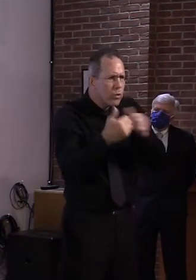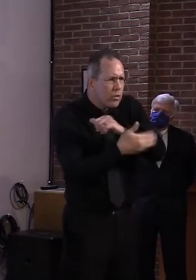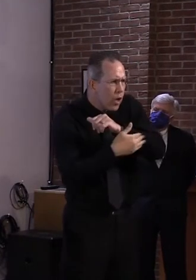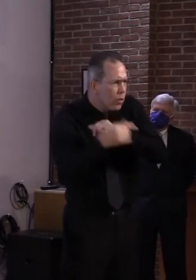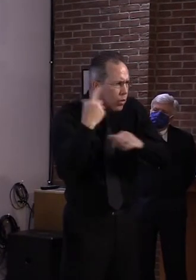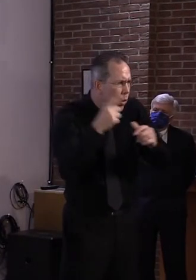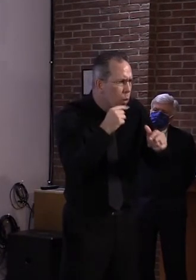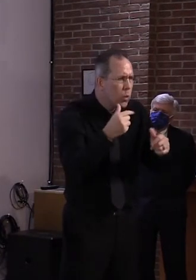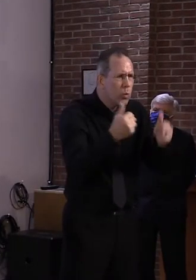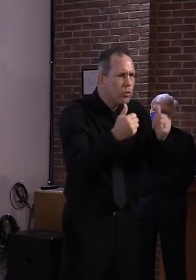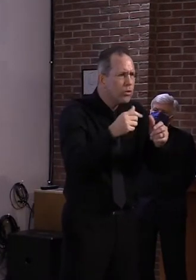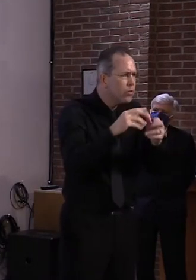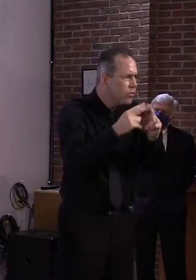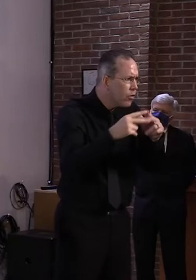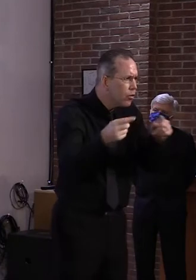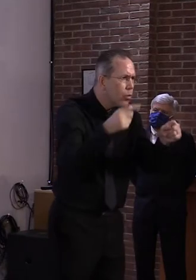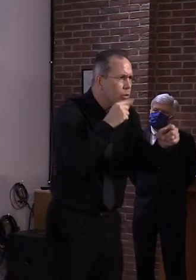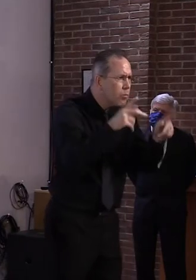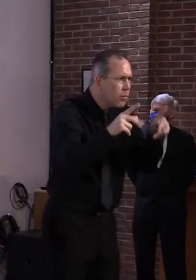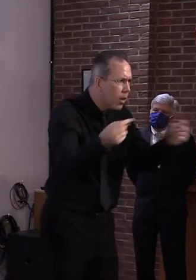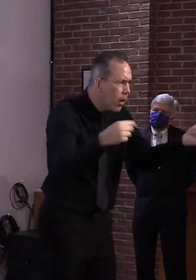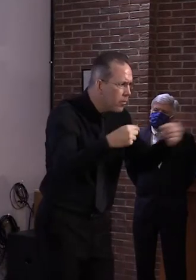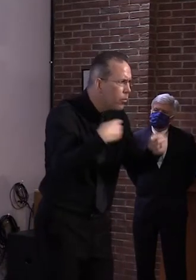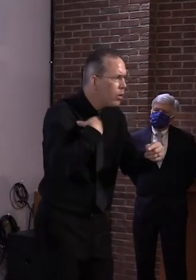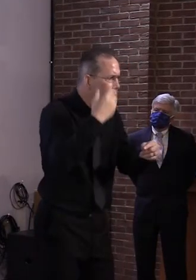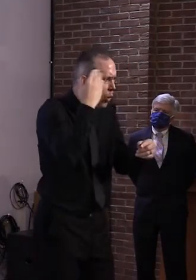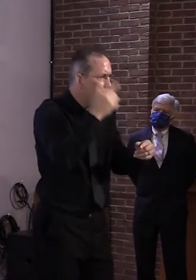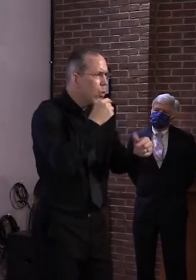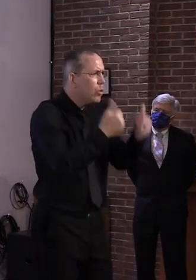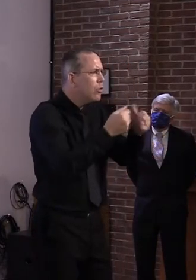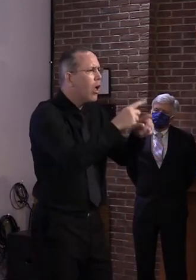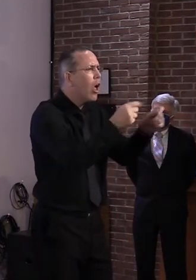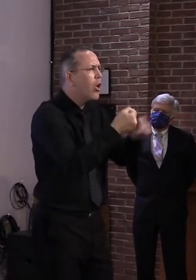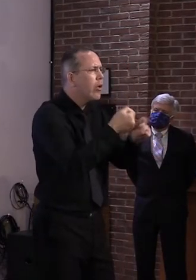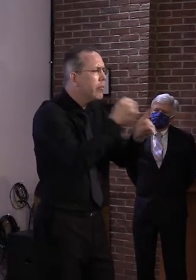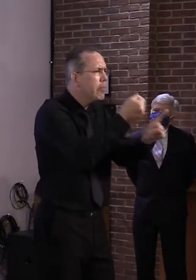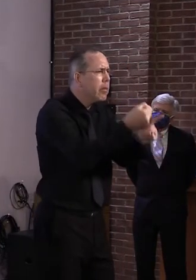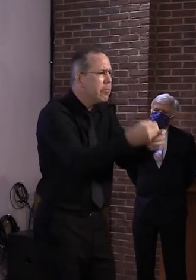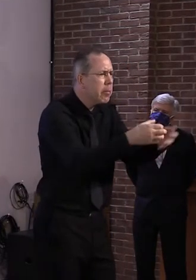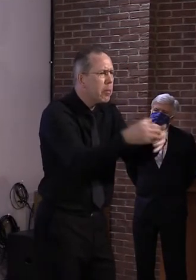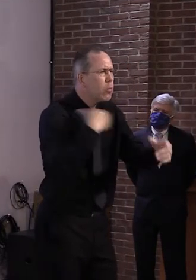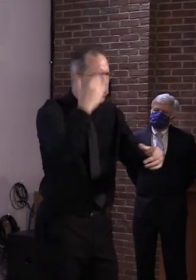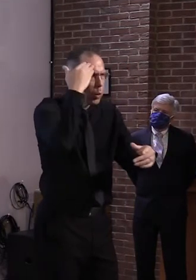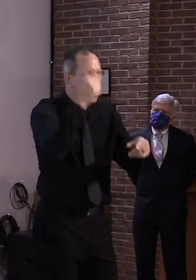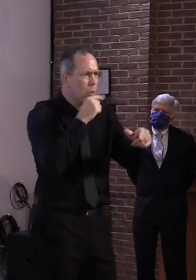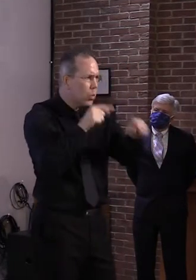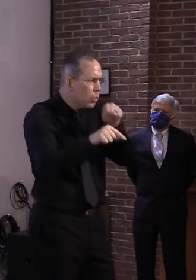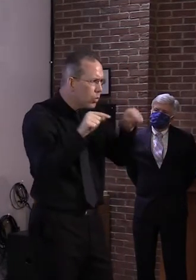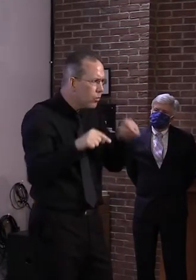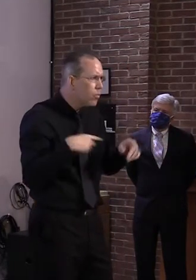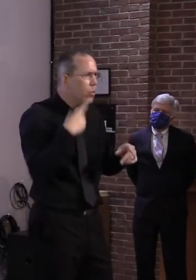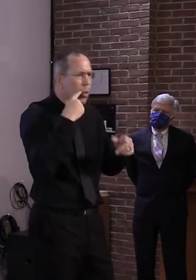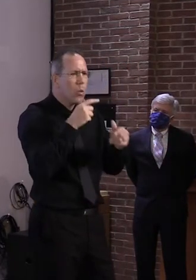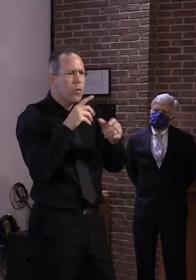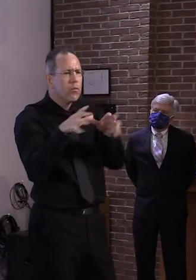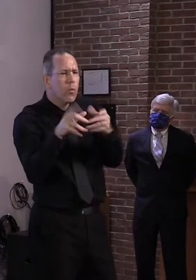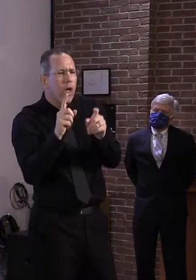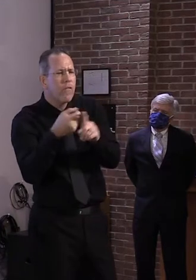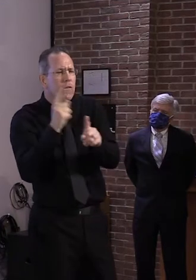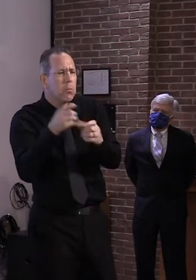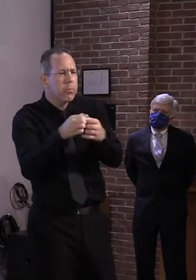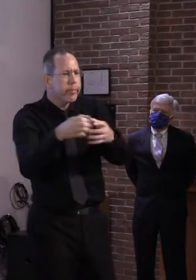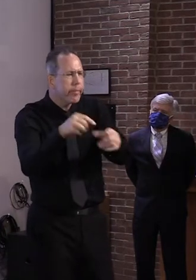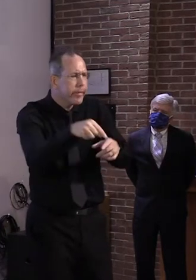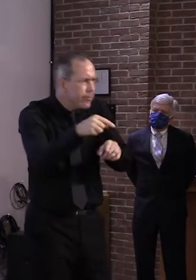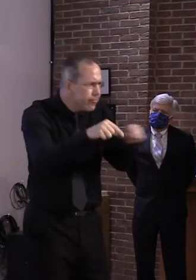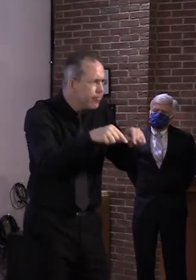any of the states around us, that those are limited to outbreaks or clusters and not broader community transmission, which we certainly cannot say in the states around us.